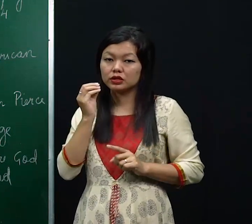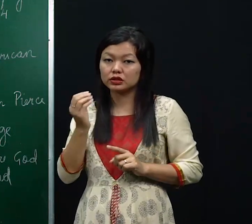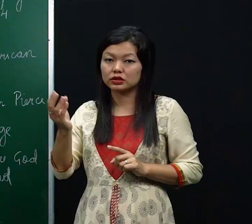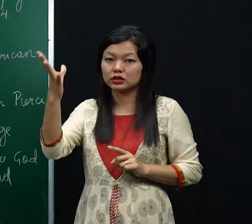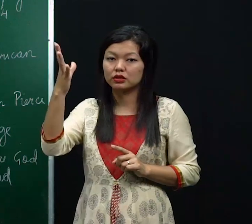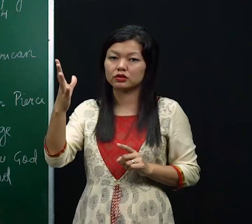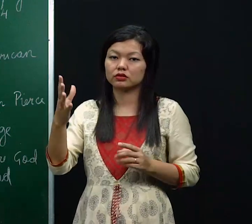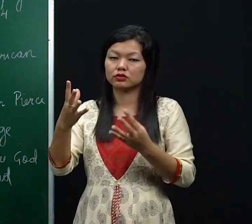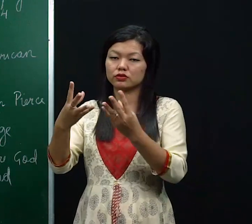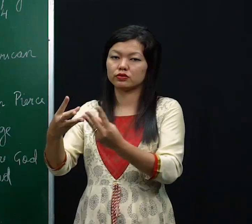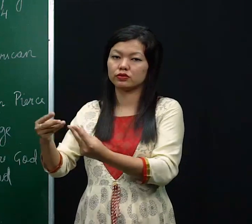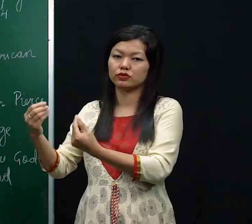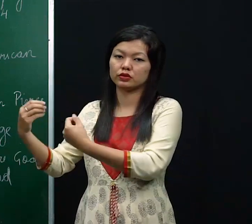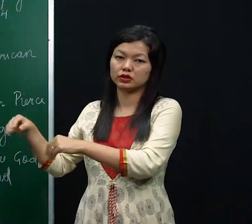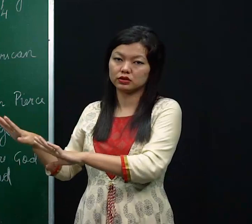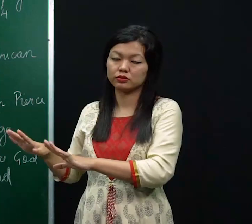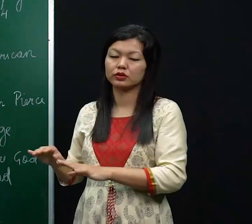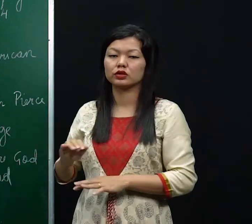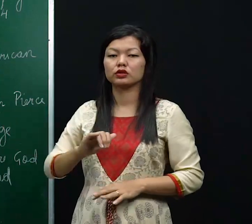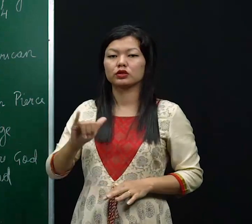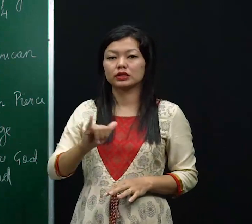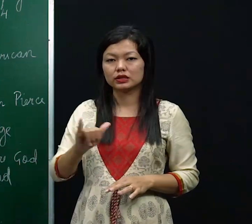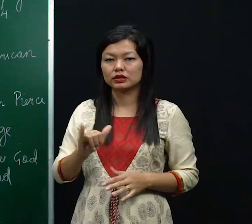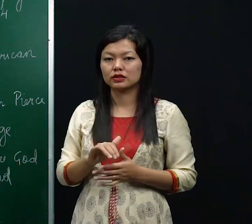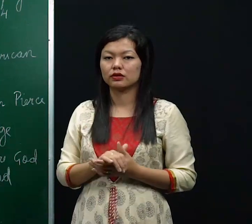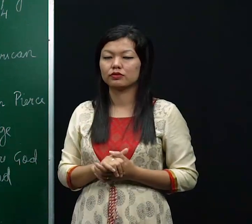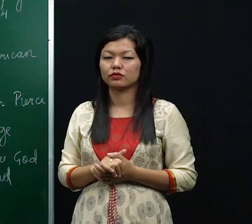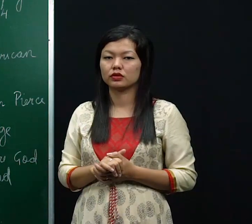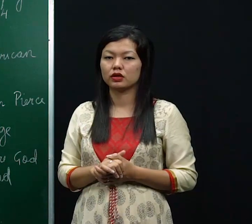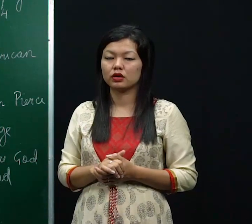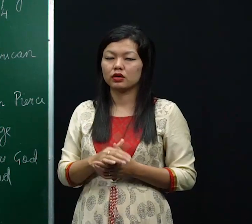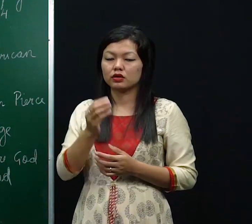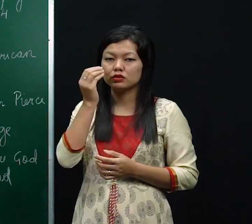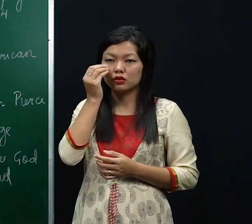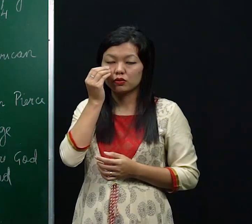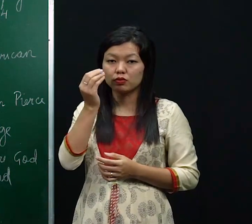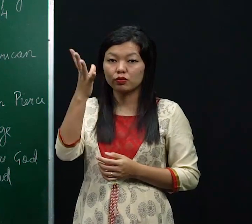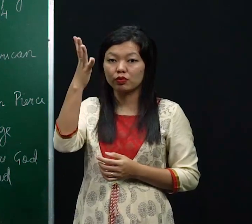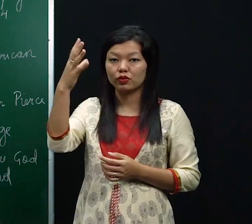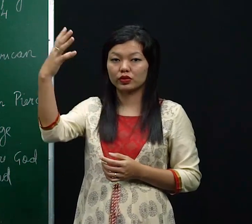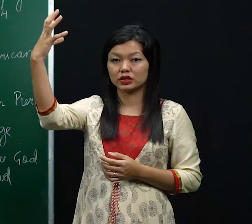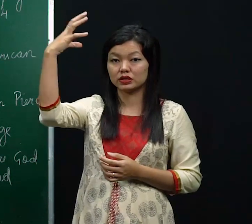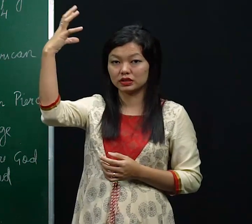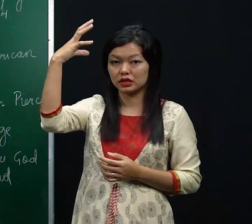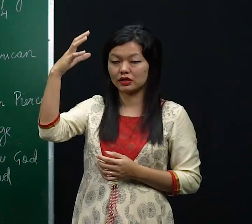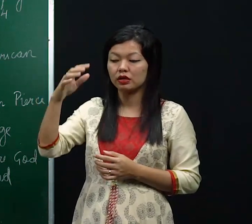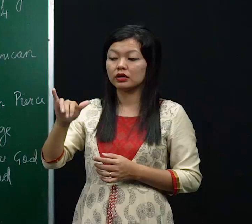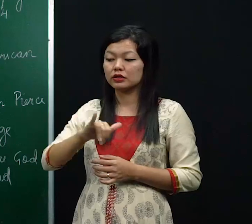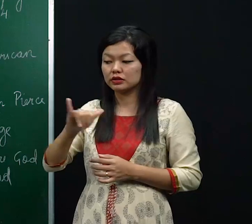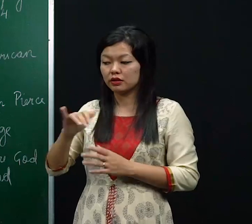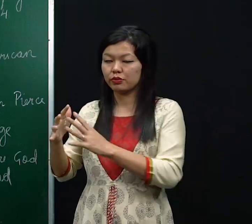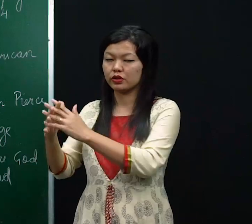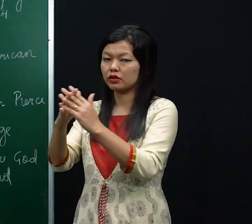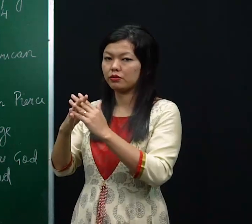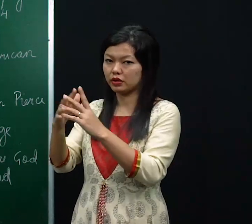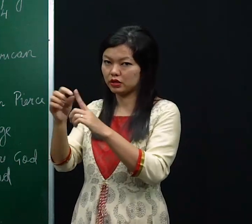to the mist of the morning, to the mist in front of the morning sun. And he said, we are powerless. He meant to say that